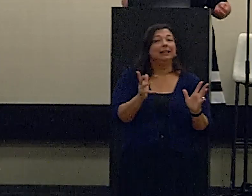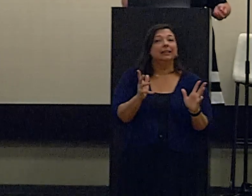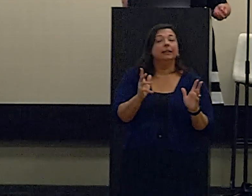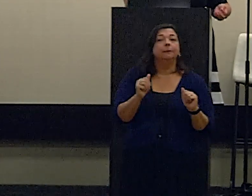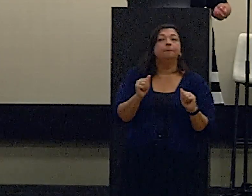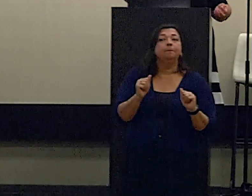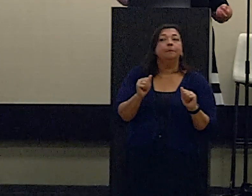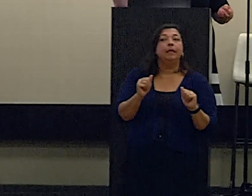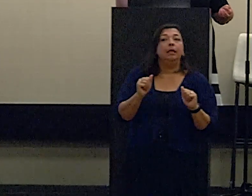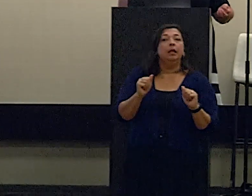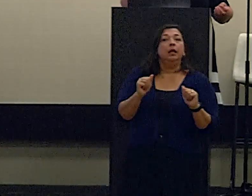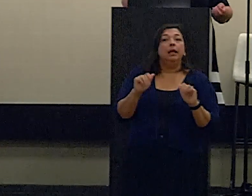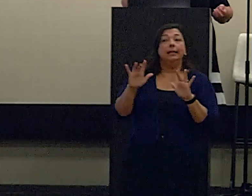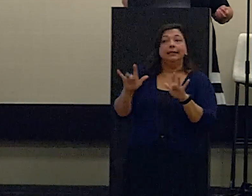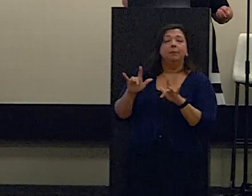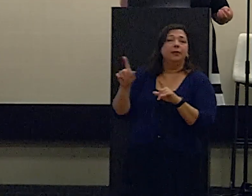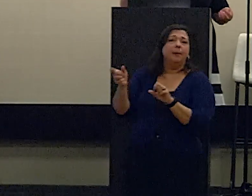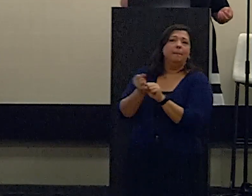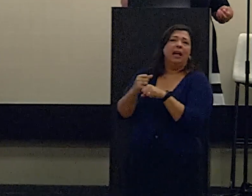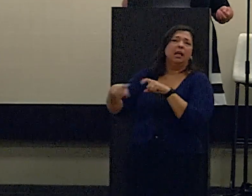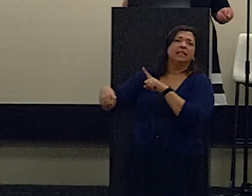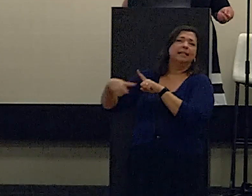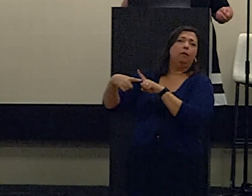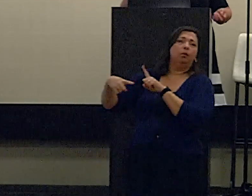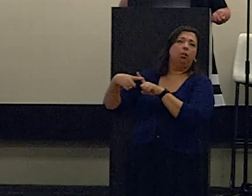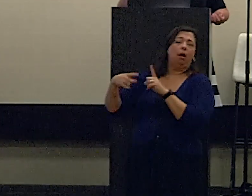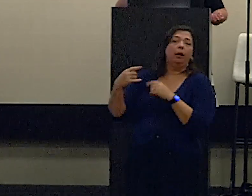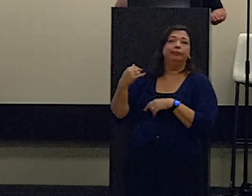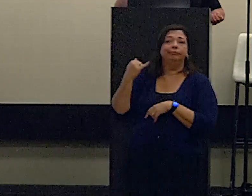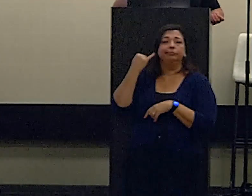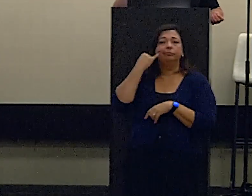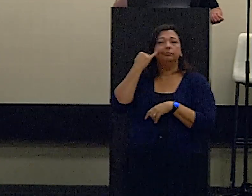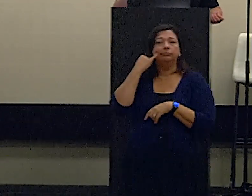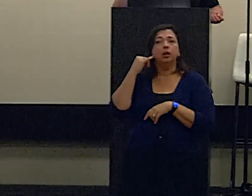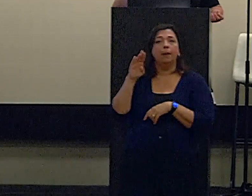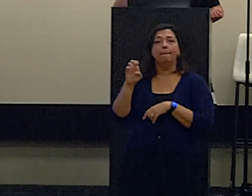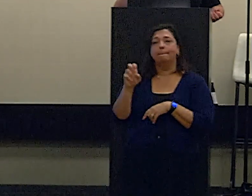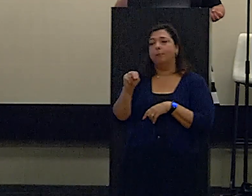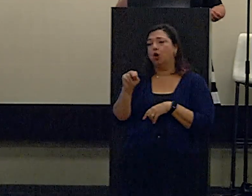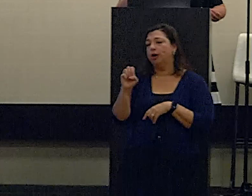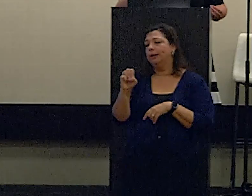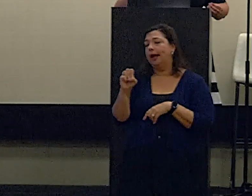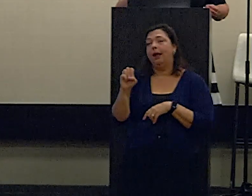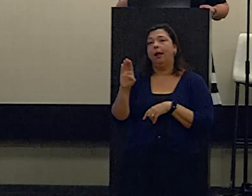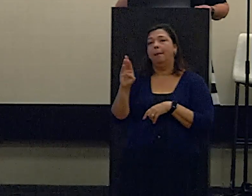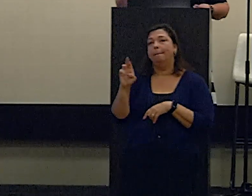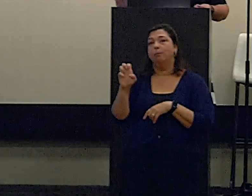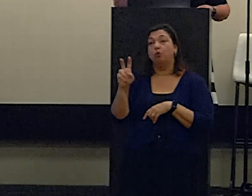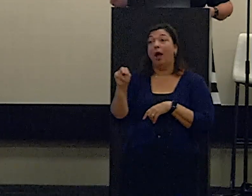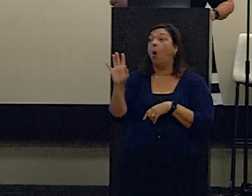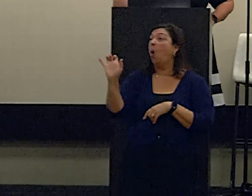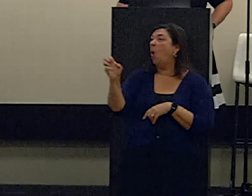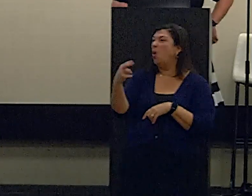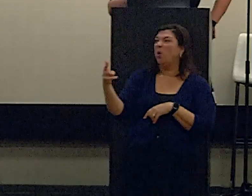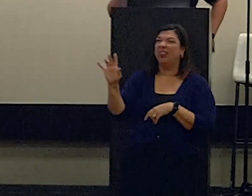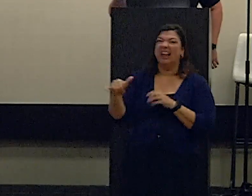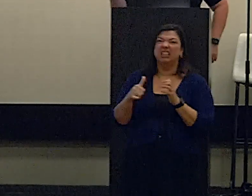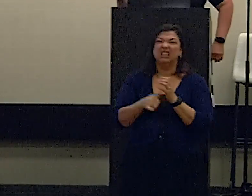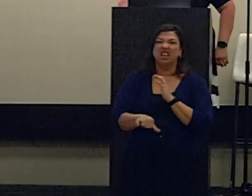Sympathy is when you silver line things. If you're fans of Brene Brown, you know this. She talks about ooh, that